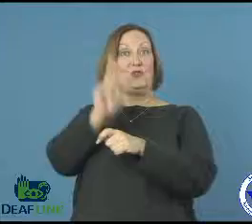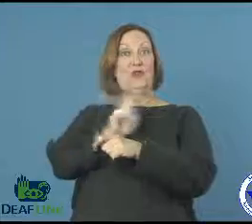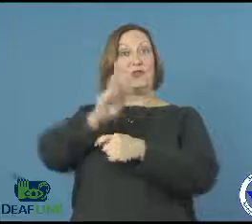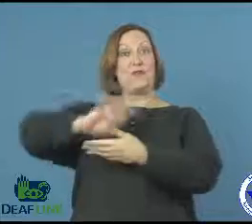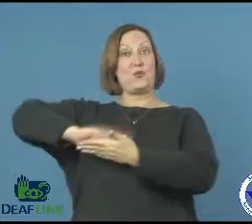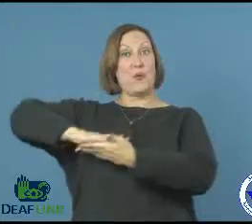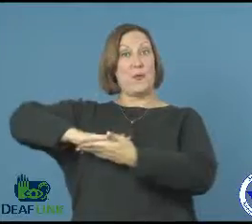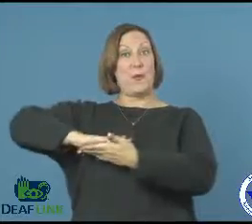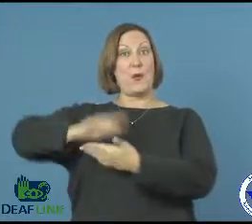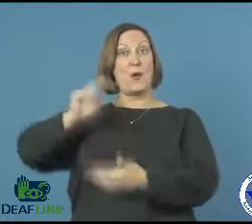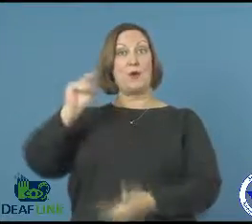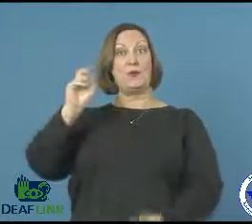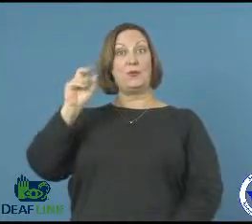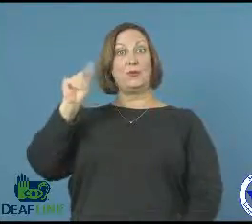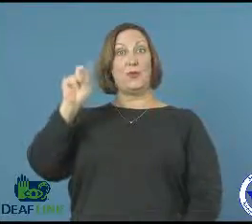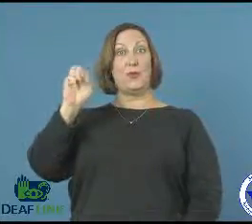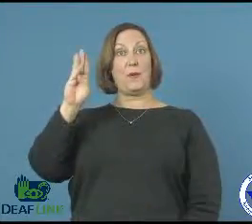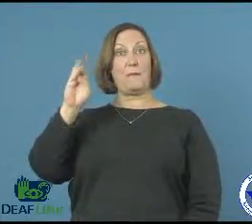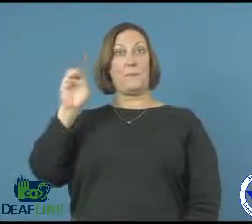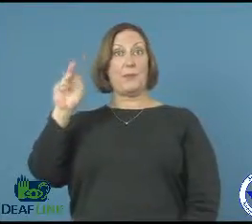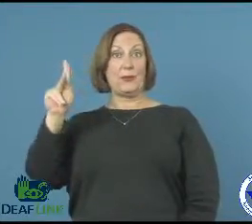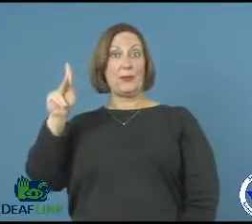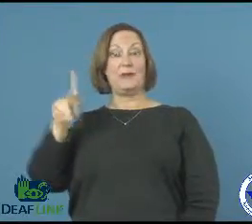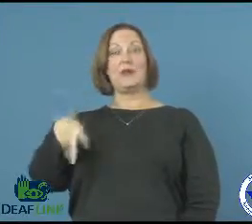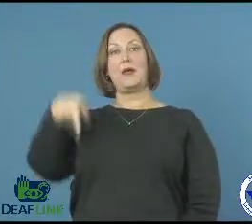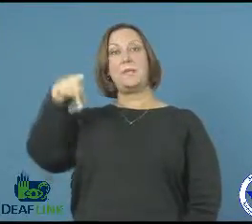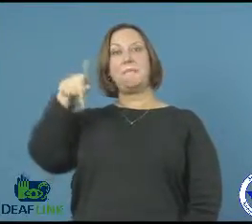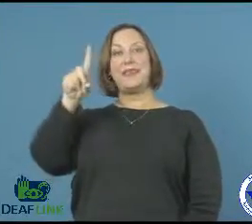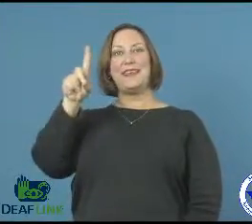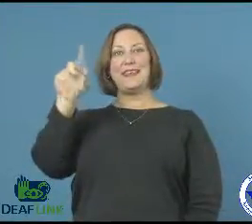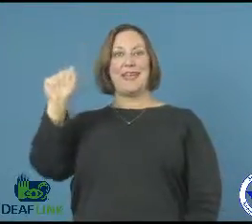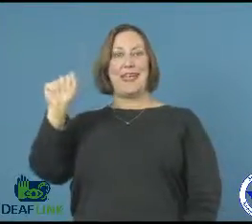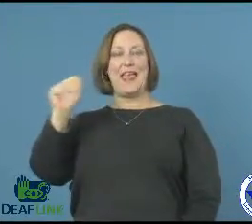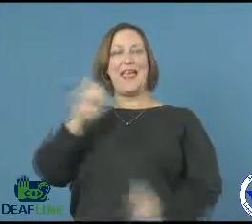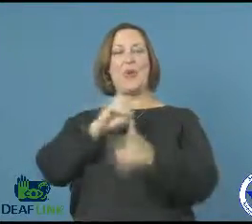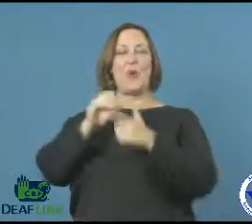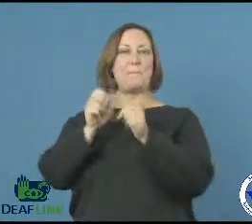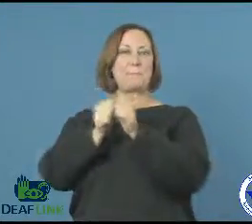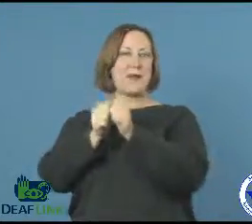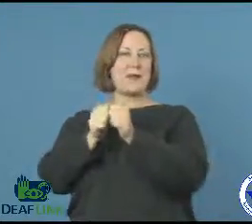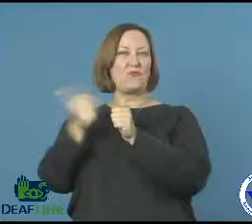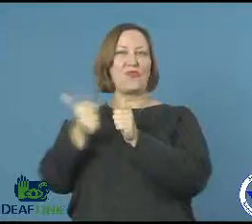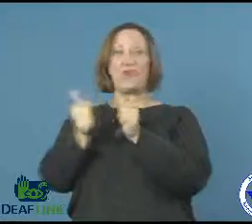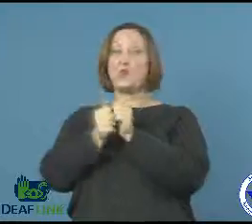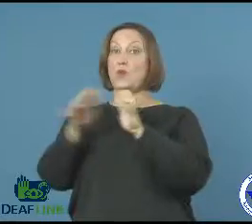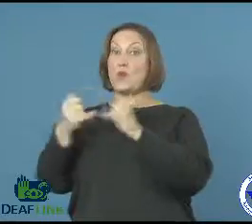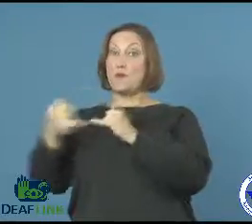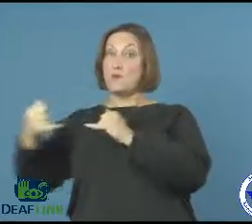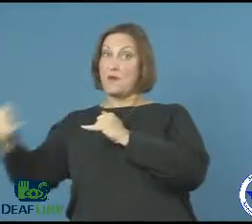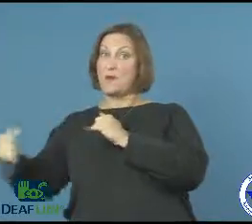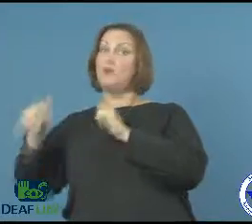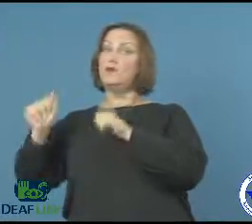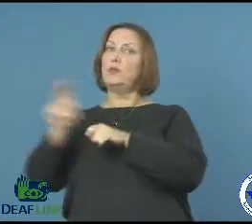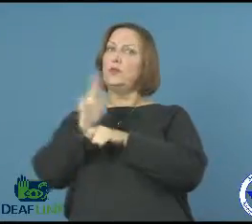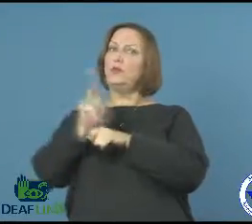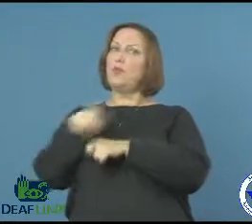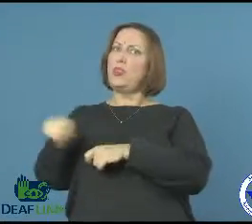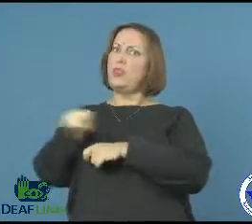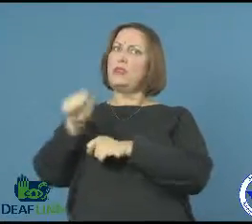Individuals who have wireless notebooks, pagers, or PDAs can call Internet